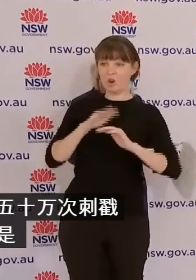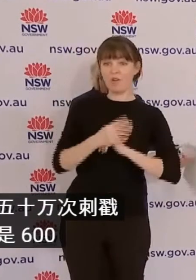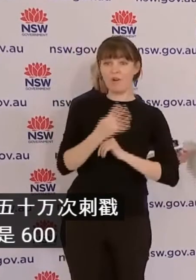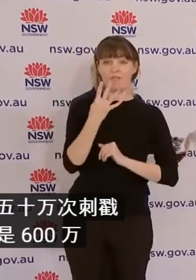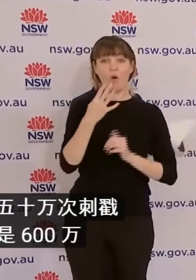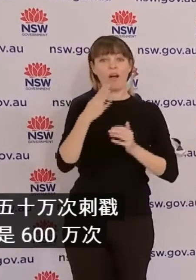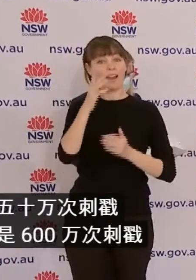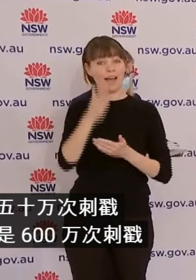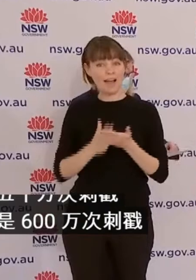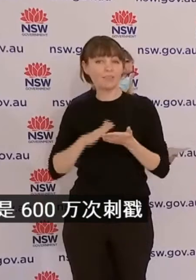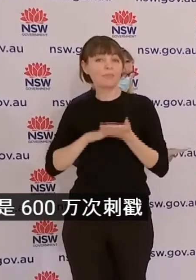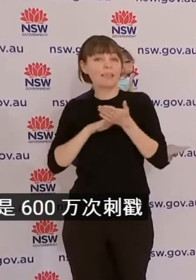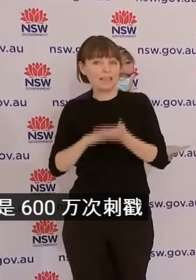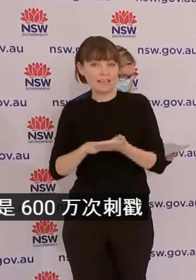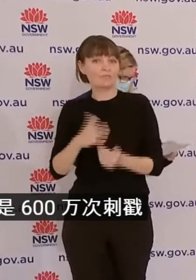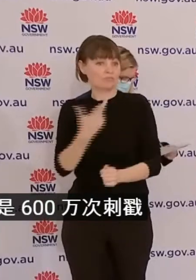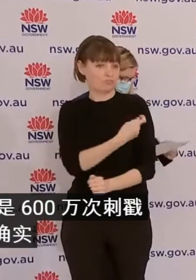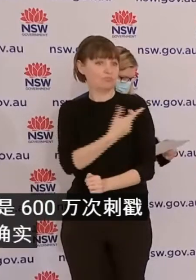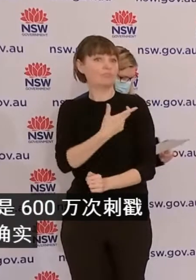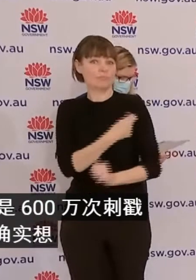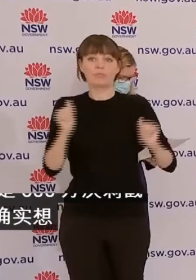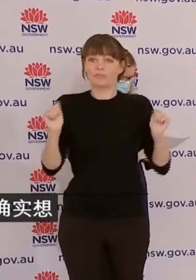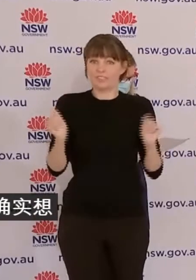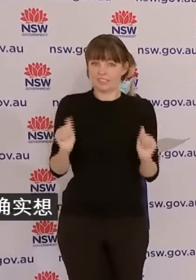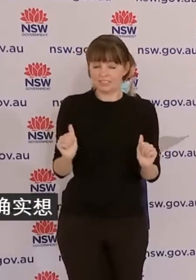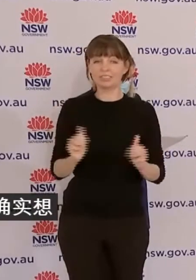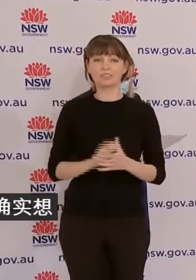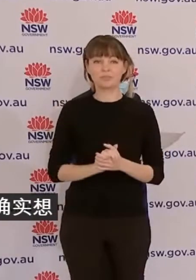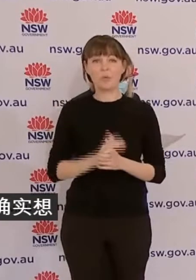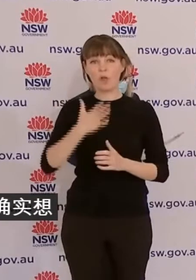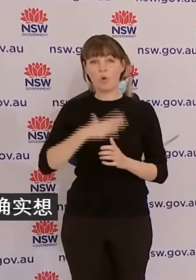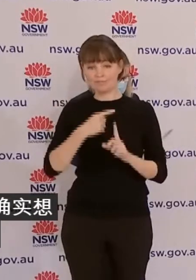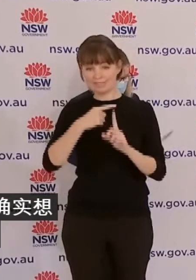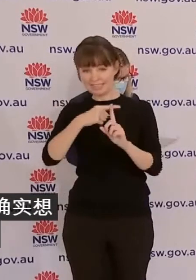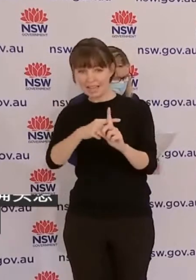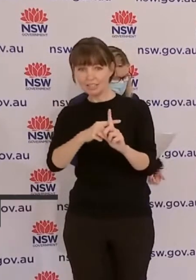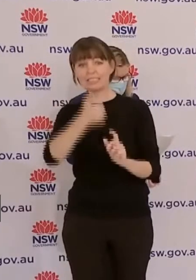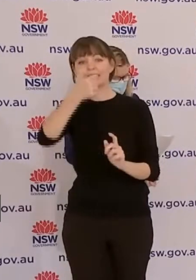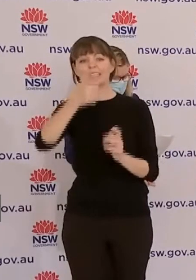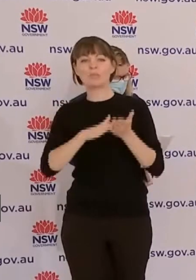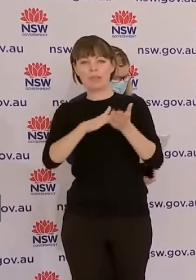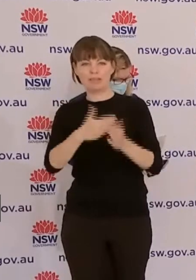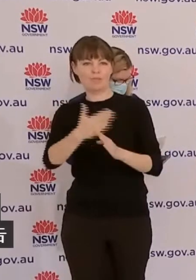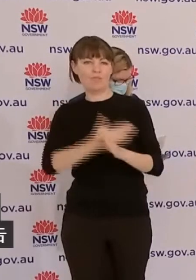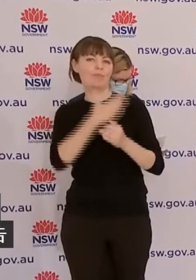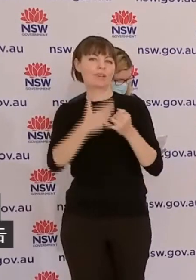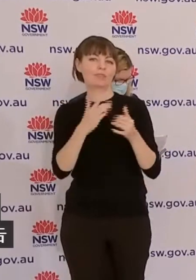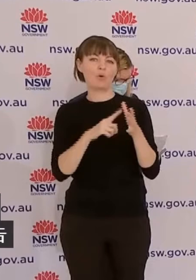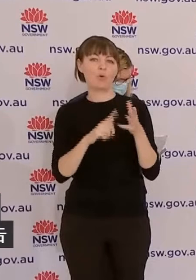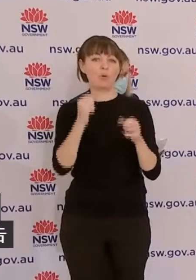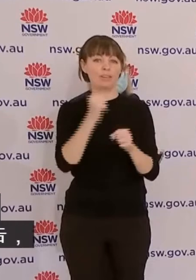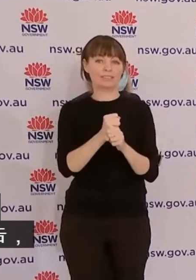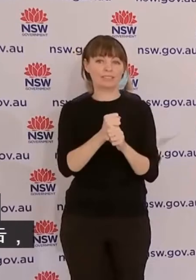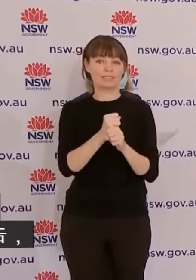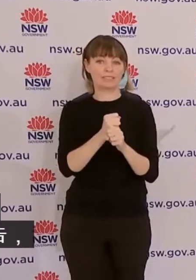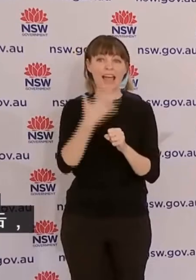of 6 million jabs by the end of August. And I do want to foreshadow that, as per the Doherty report, 2 doses of